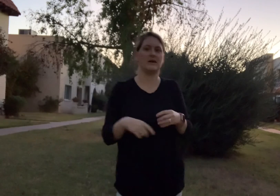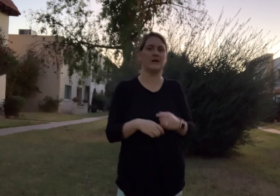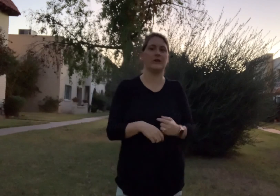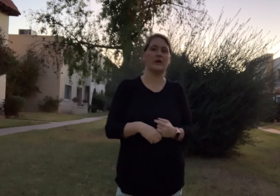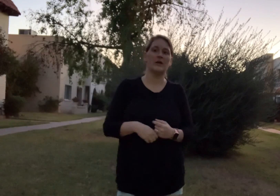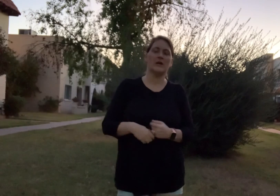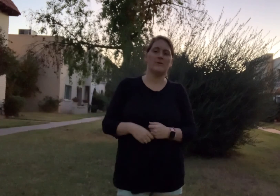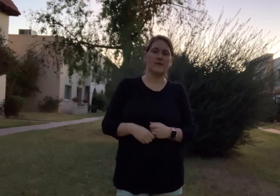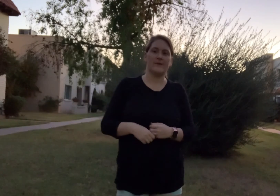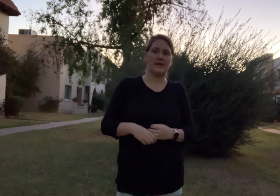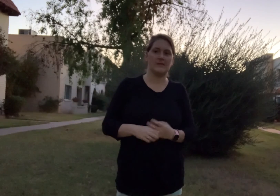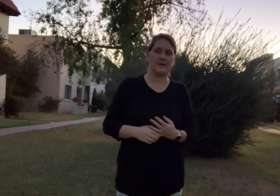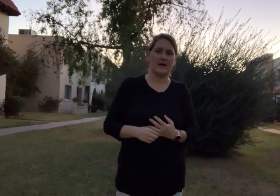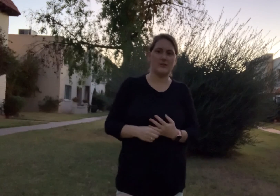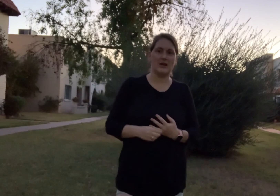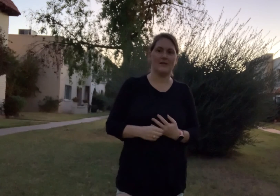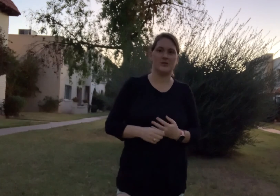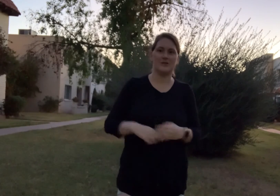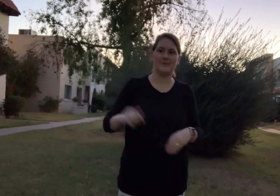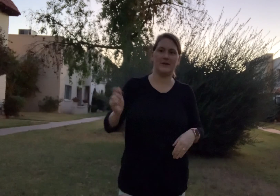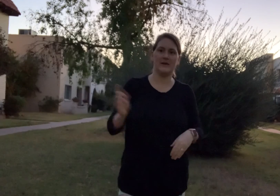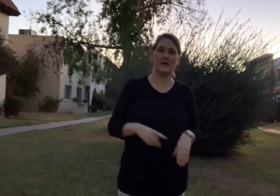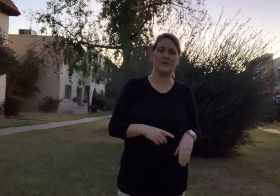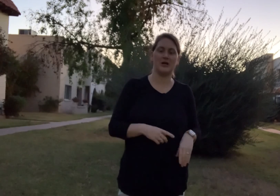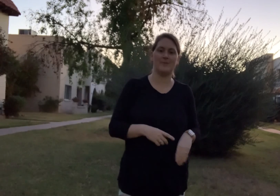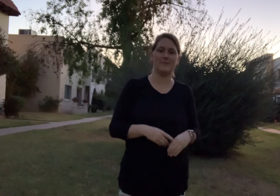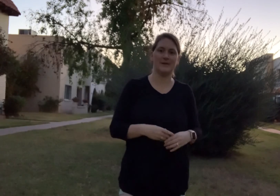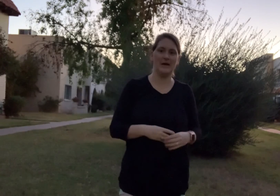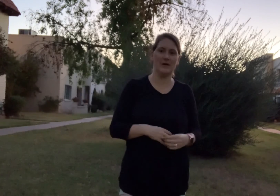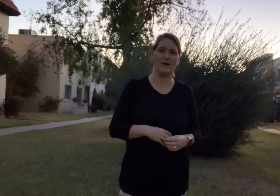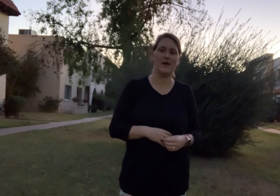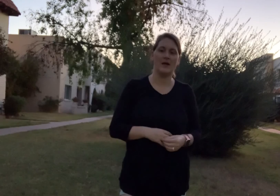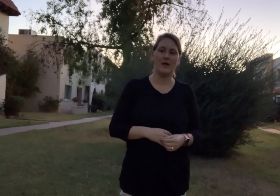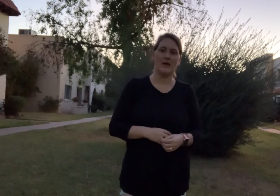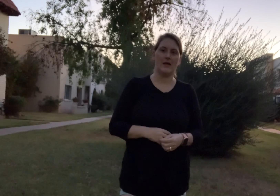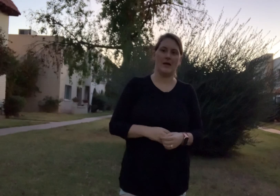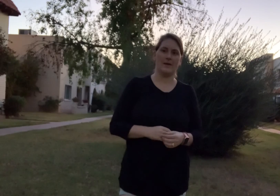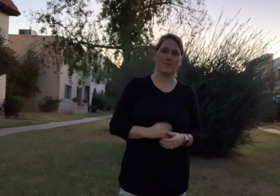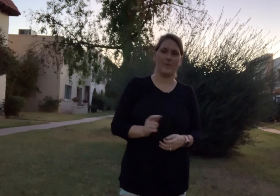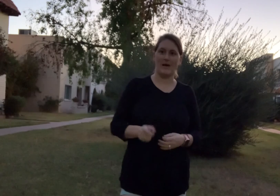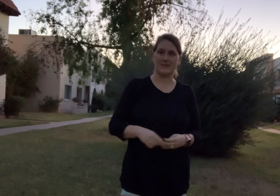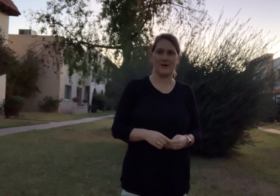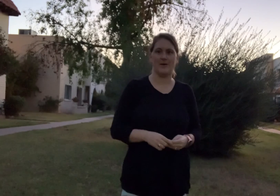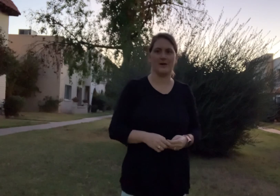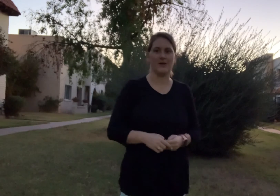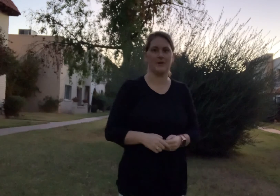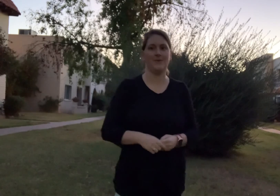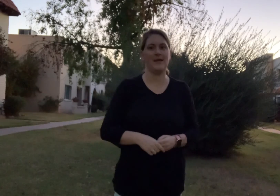on what my next workout challenge should be, drop it below. And we'll be back tomorrow on Halloween.